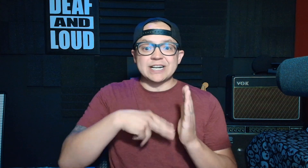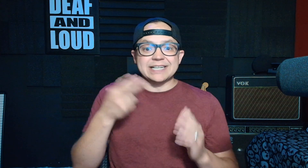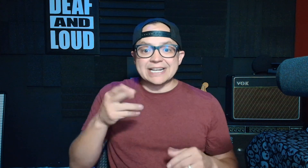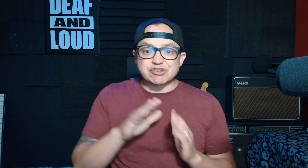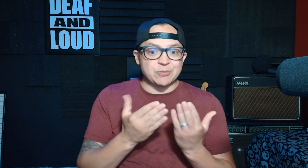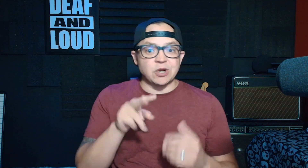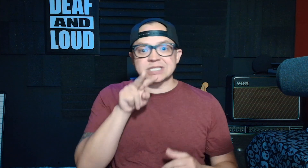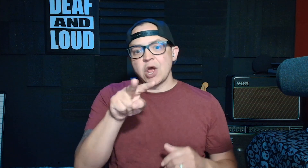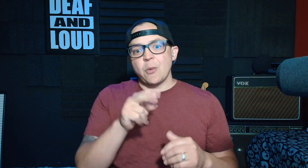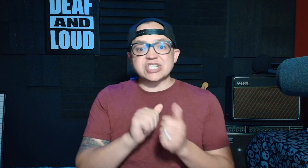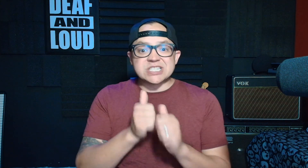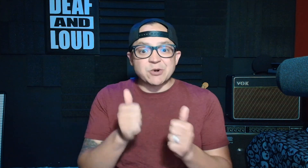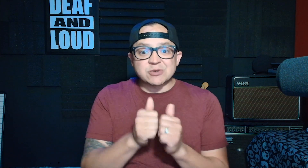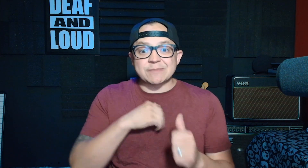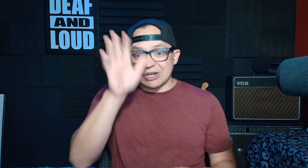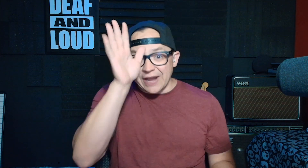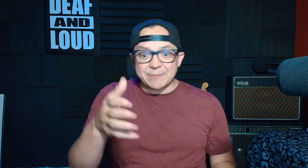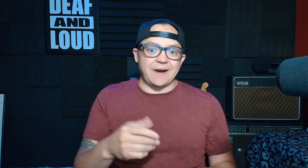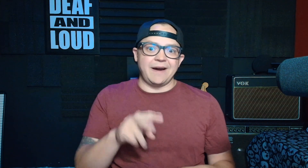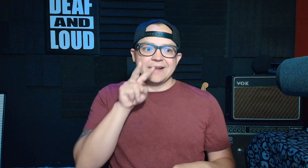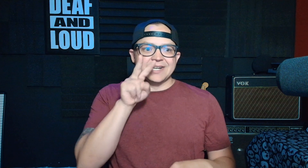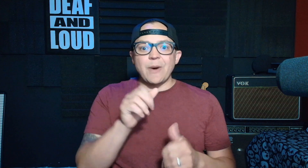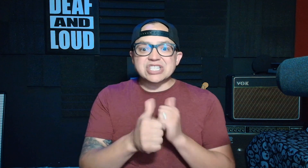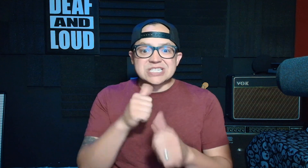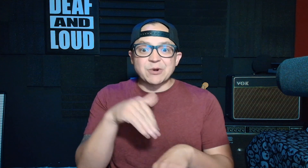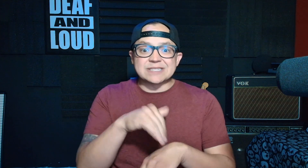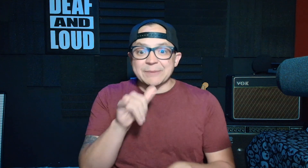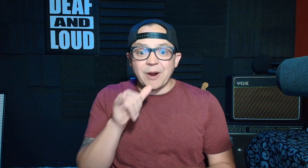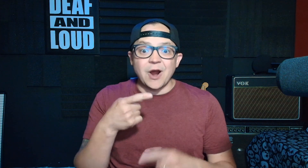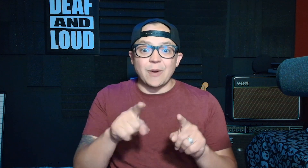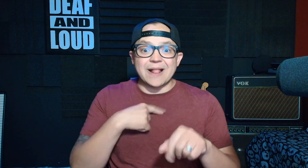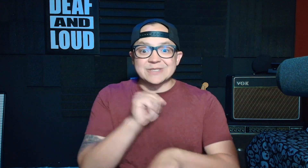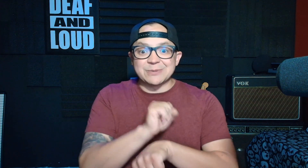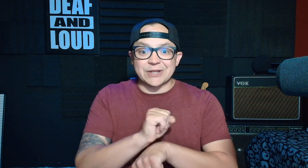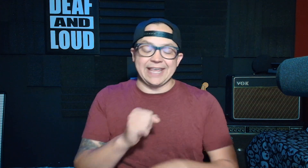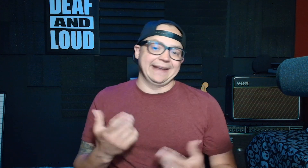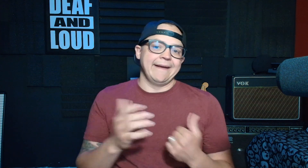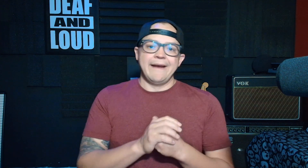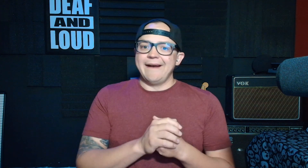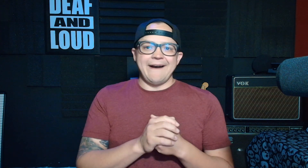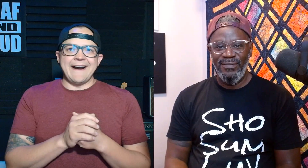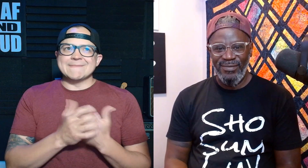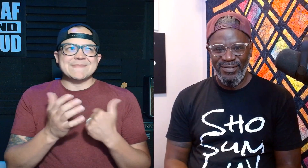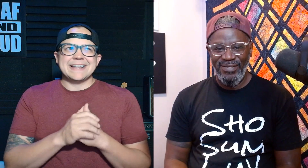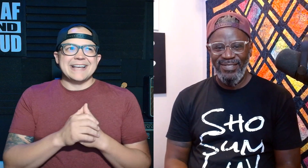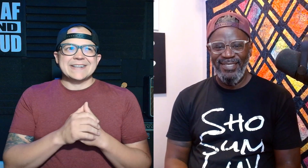up reading history books, watching sports with my grandpa, watching sports at the bar while I was working.